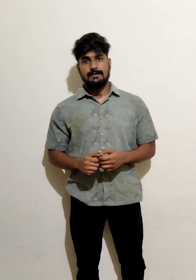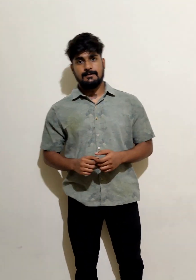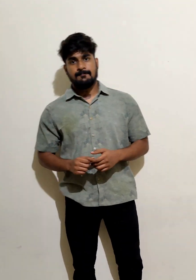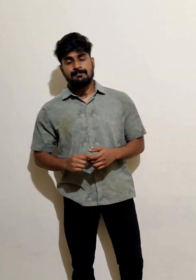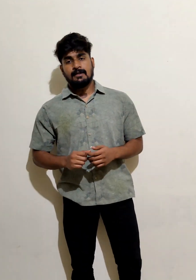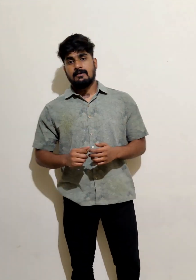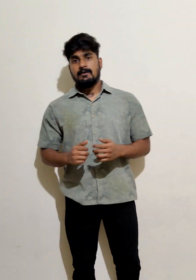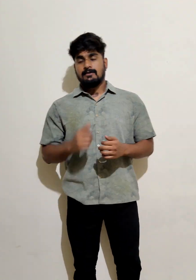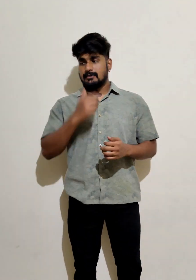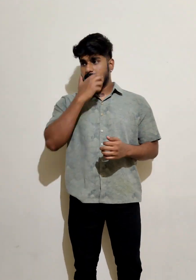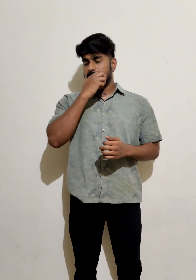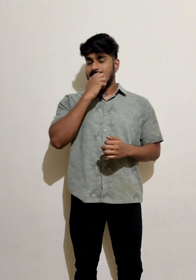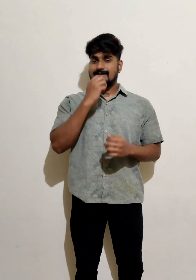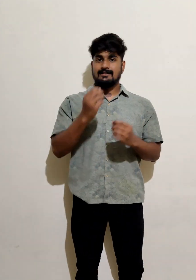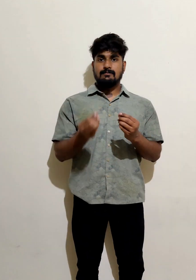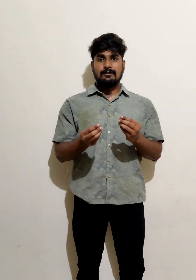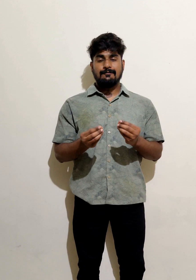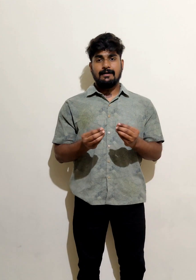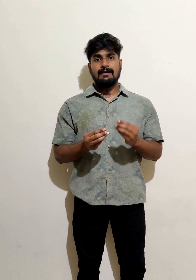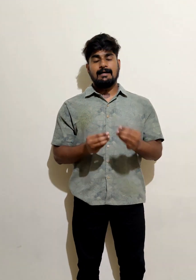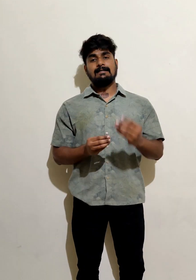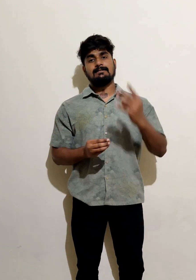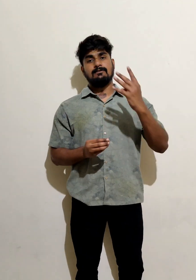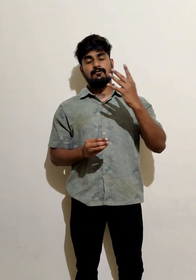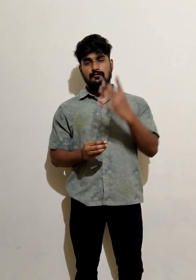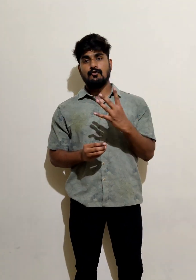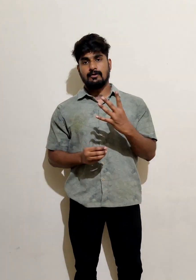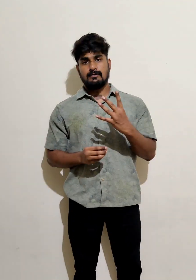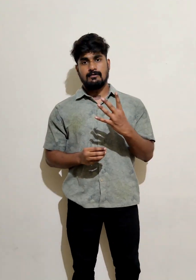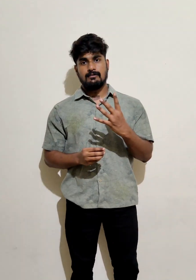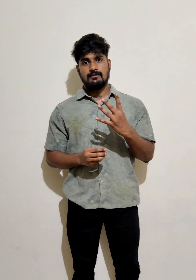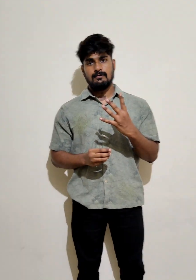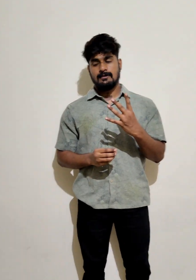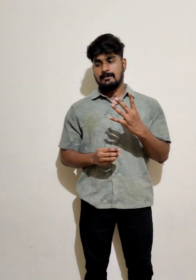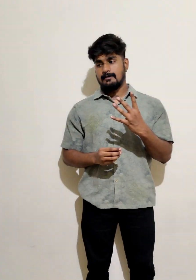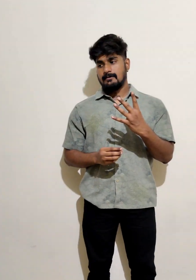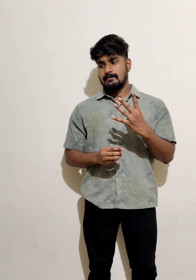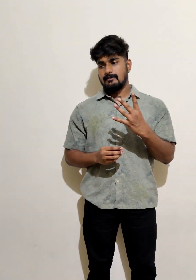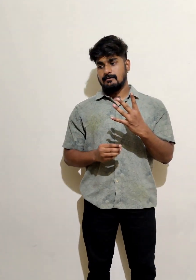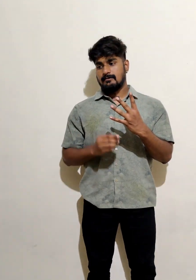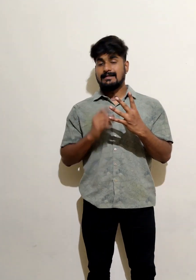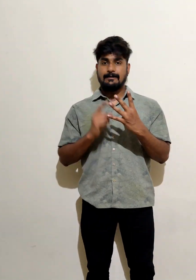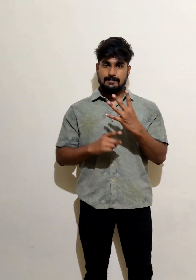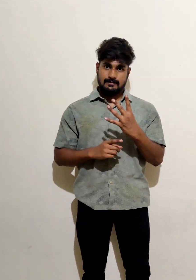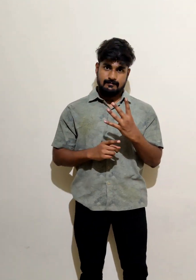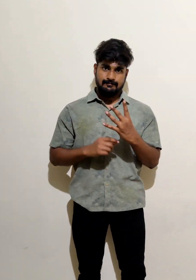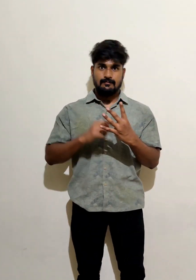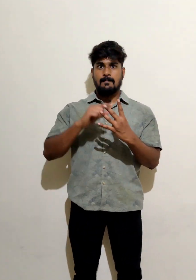date. So access modifier has four types: